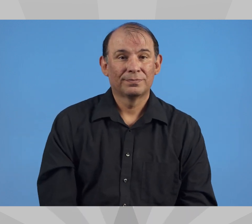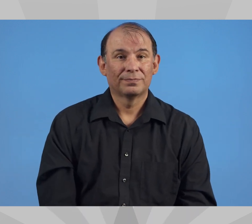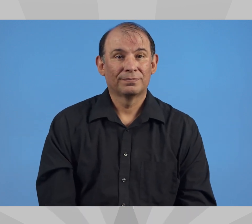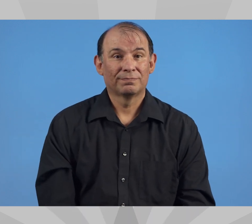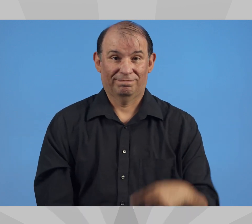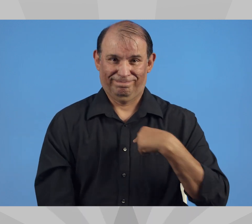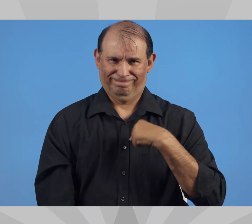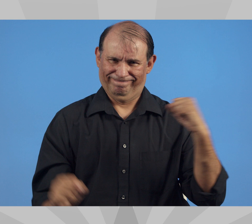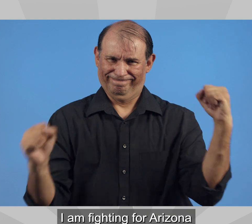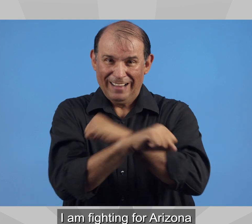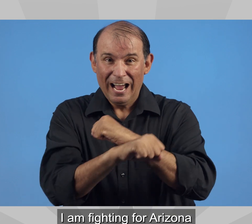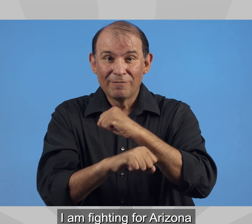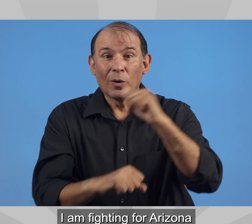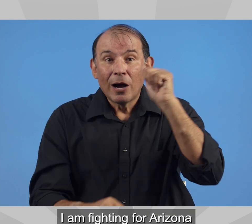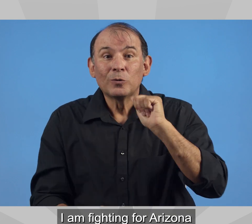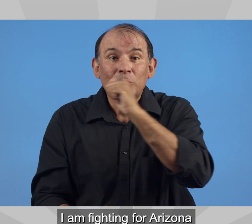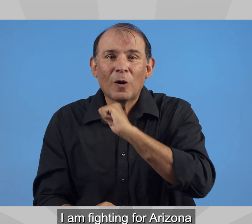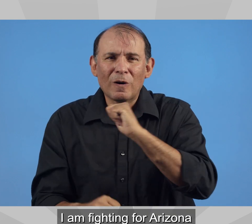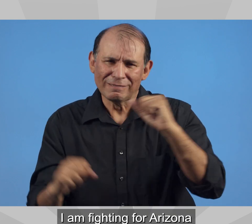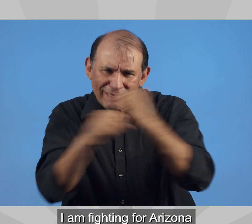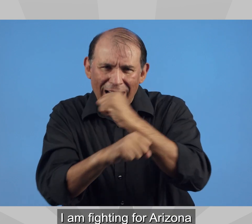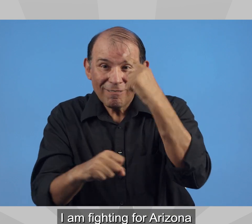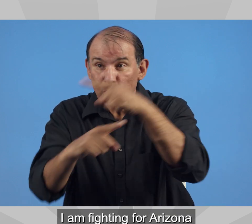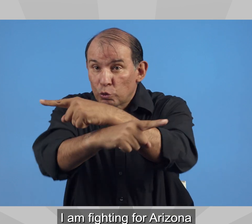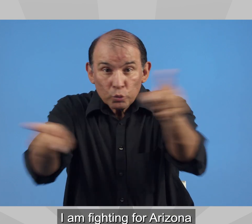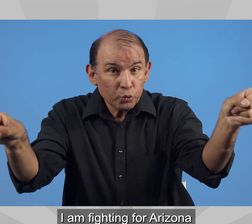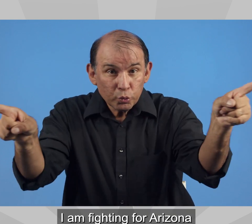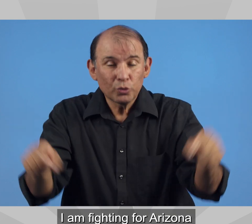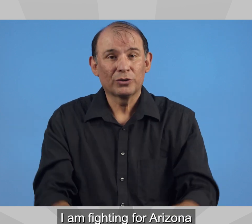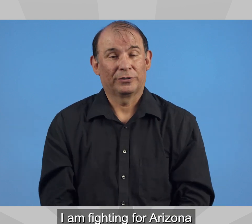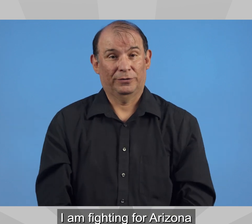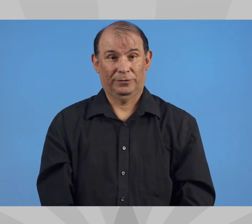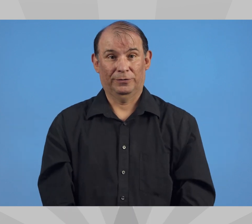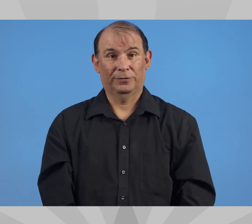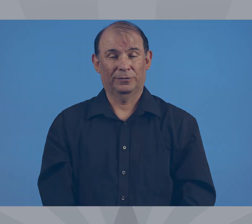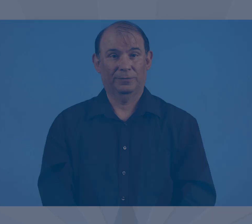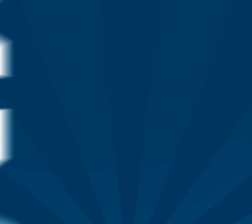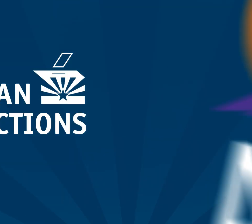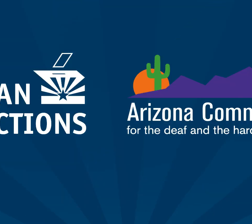I am fighting for Arizona and fighting for you.